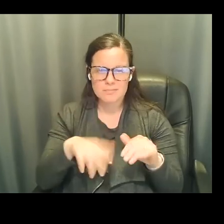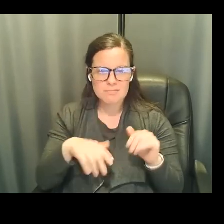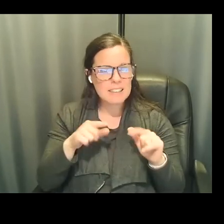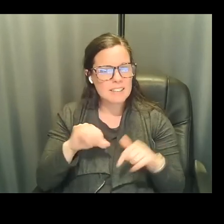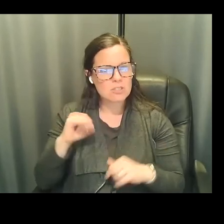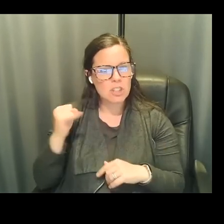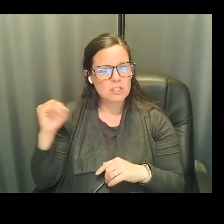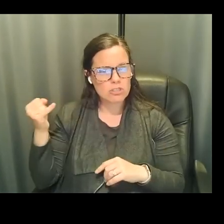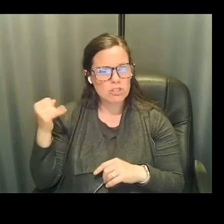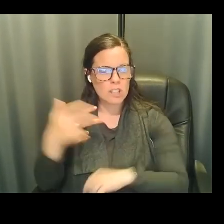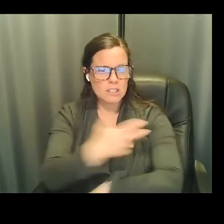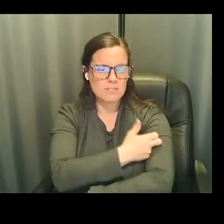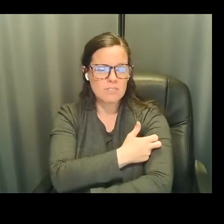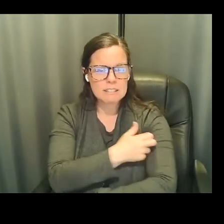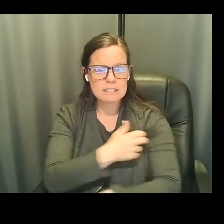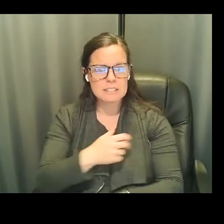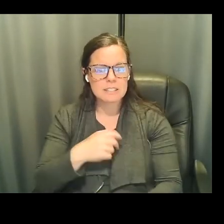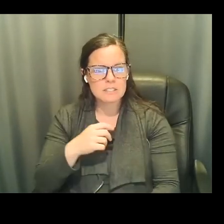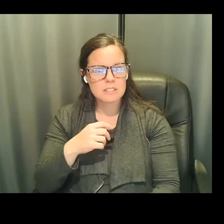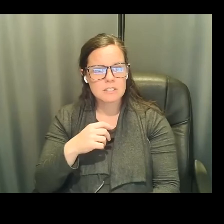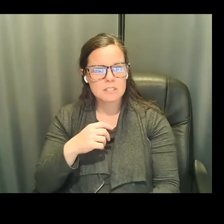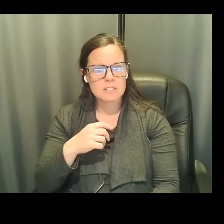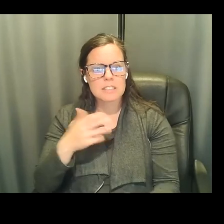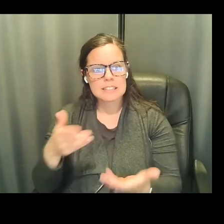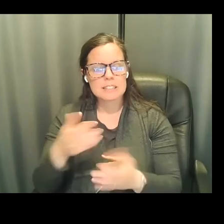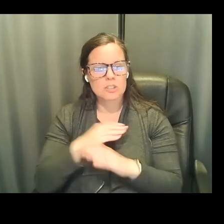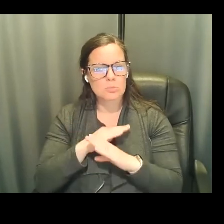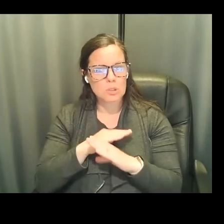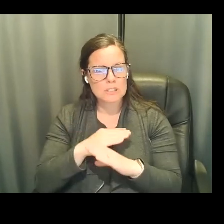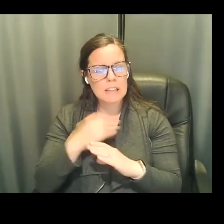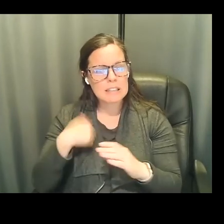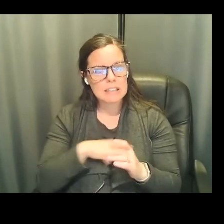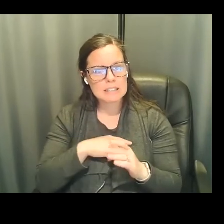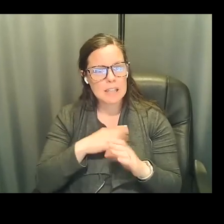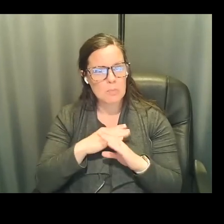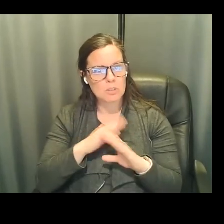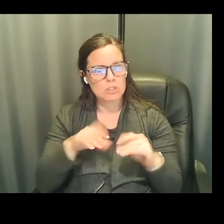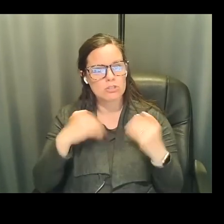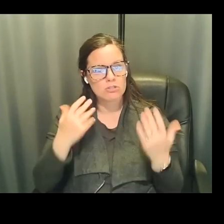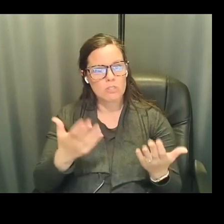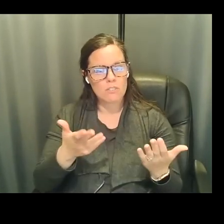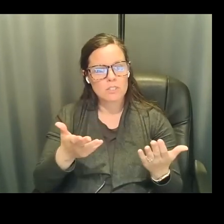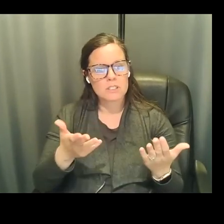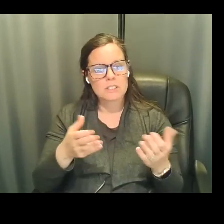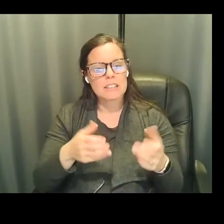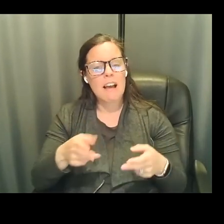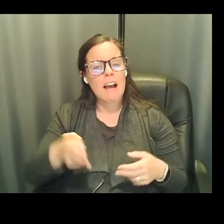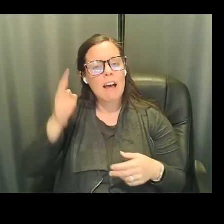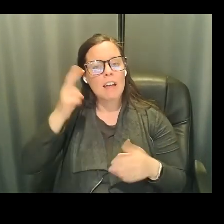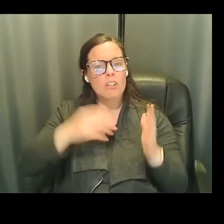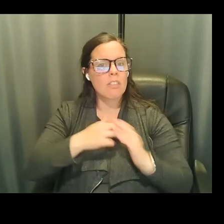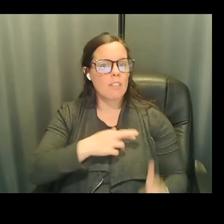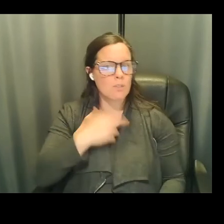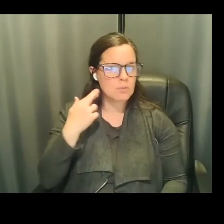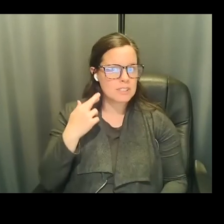Johnson & Johnson vaccine, it's here to protect us. The protection it offers is way much higher than the risk. And even this risk